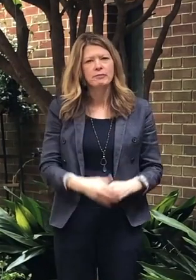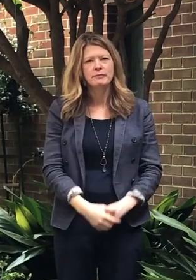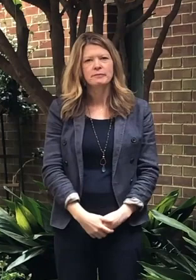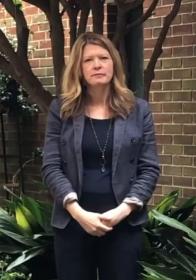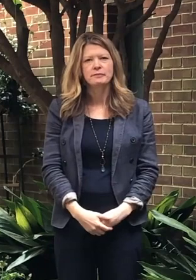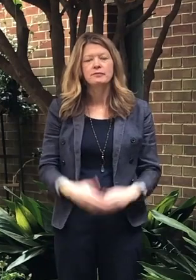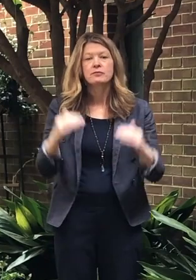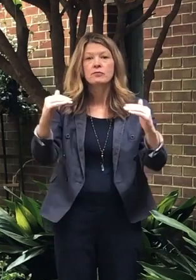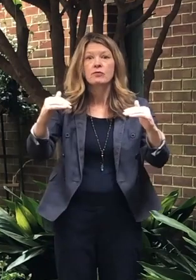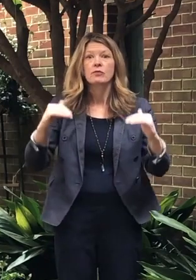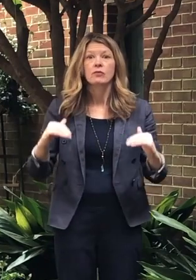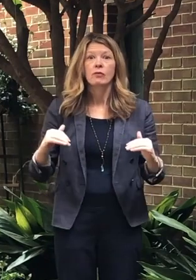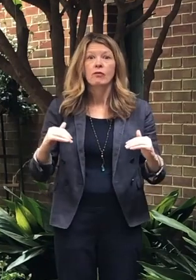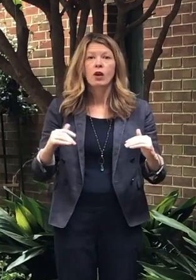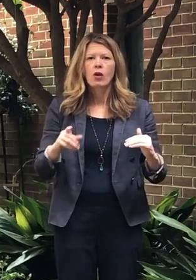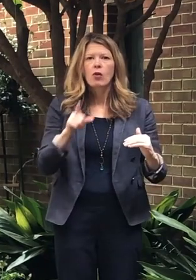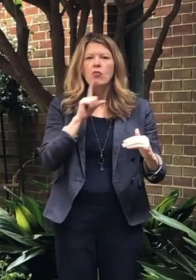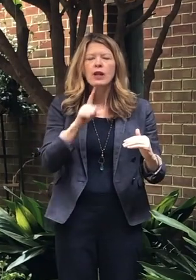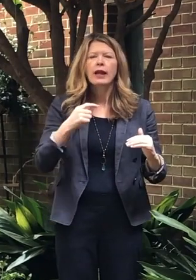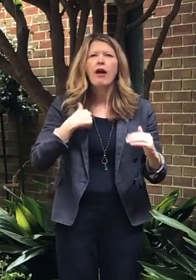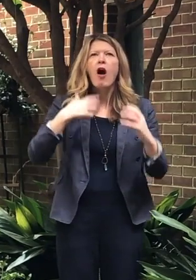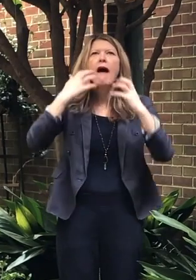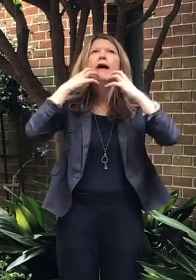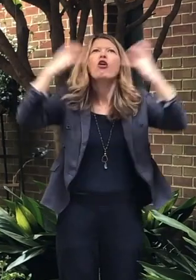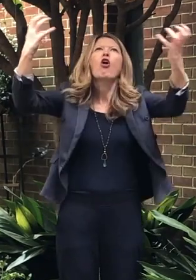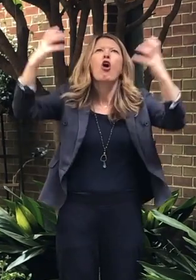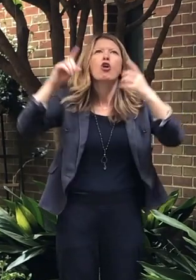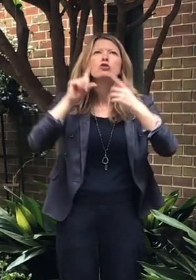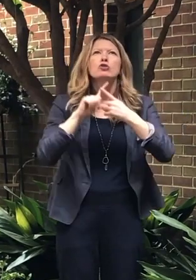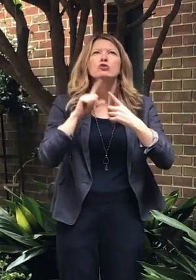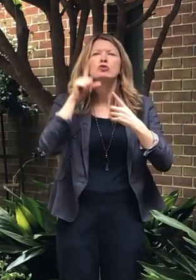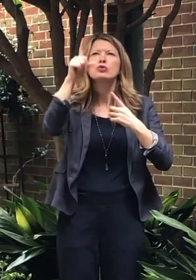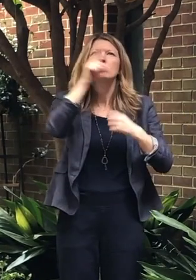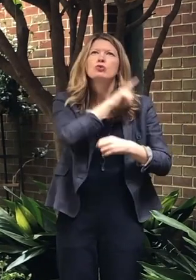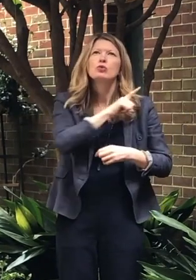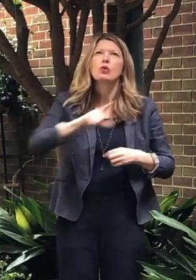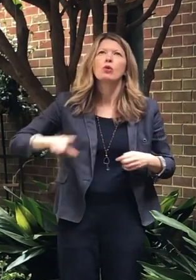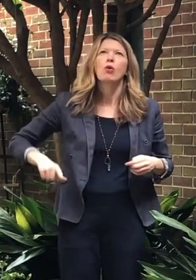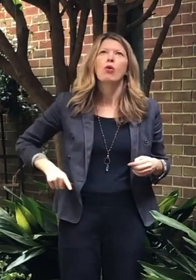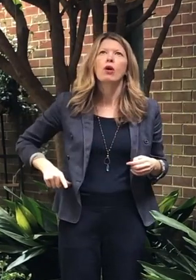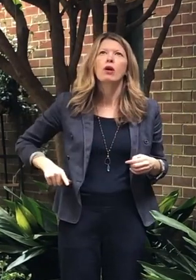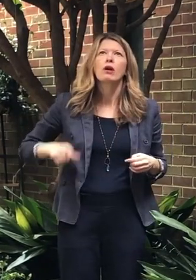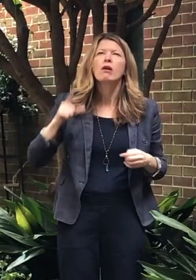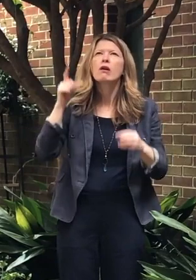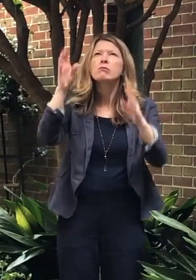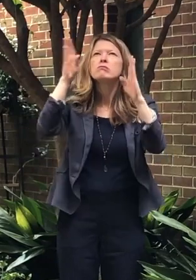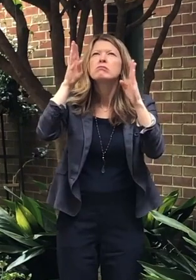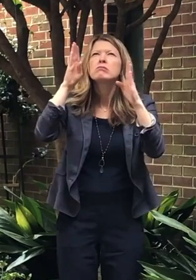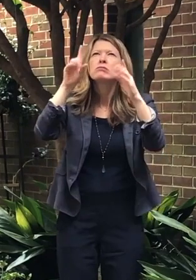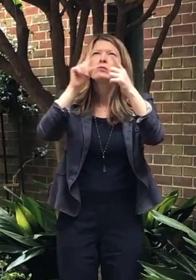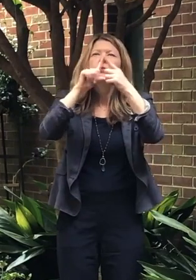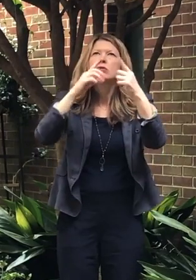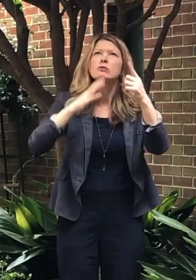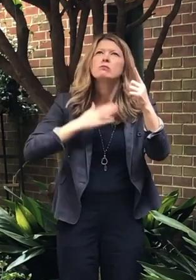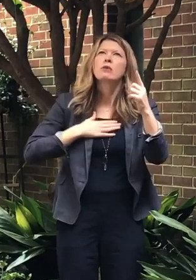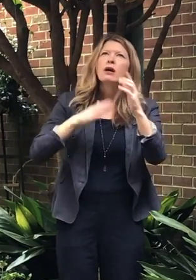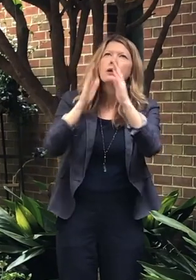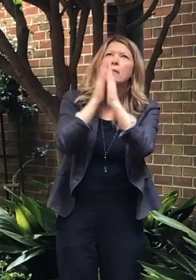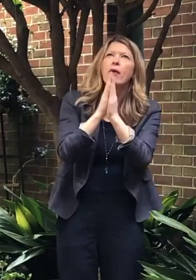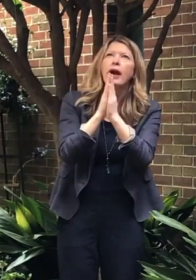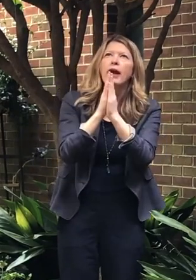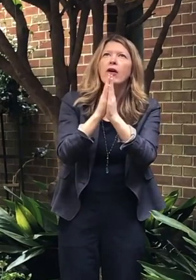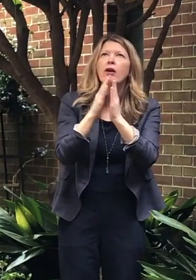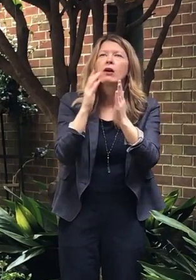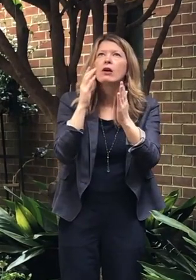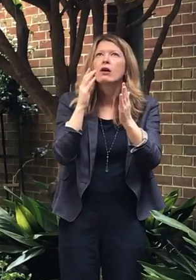Out of the depths have I called to you, O Lord. Lord, hear my voice. Let your